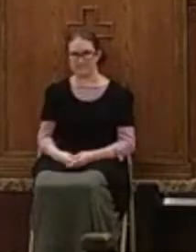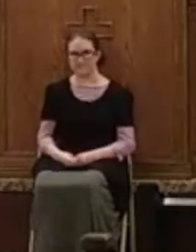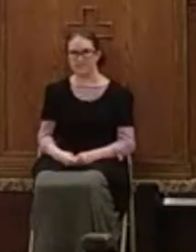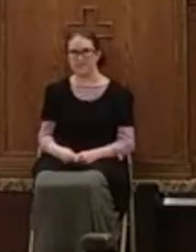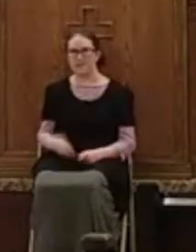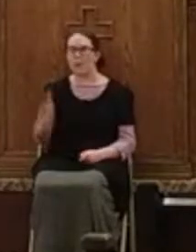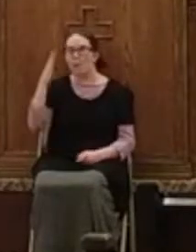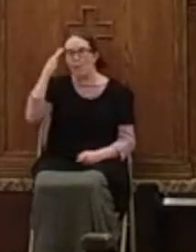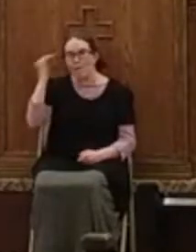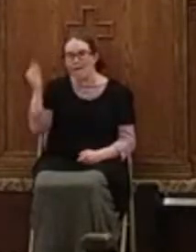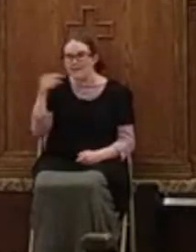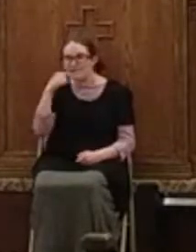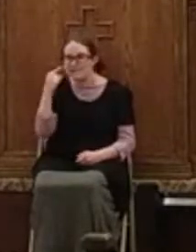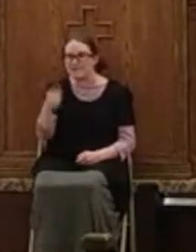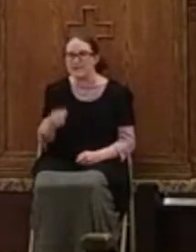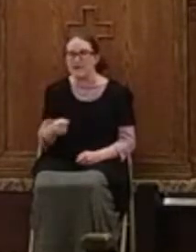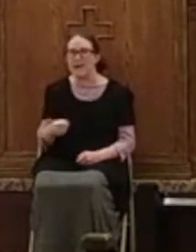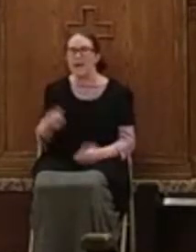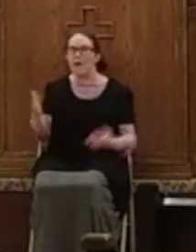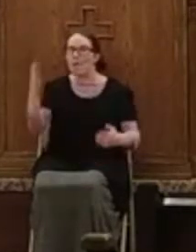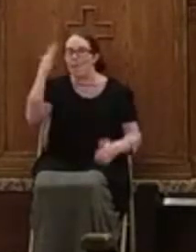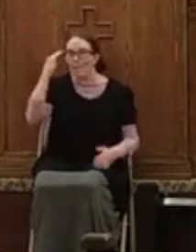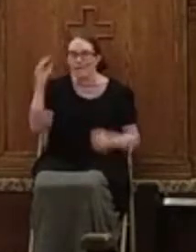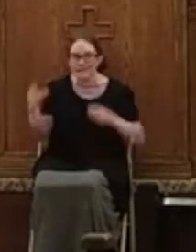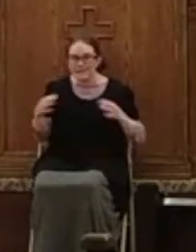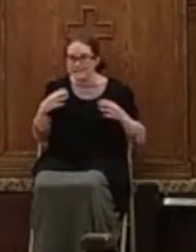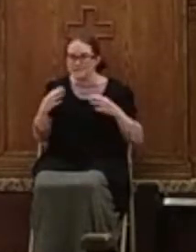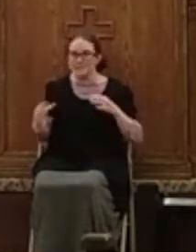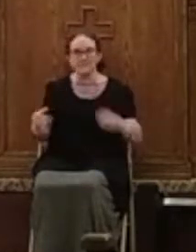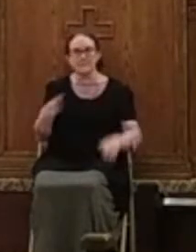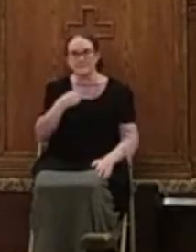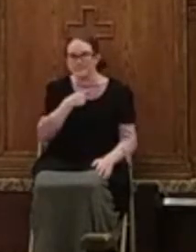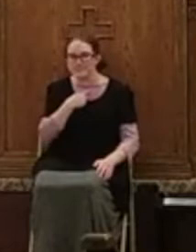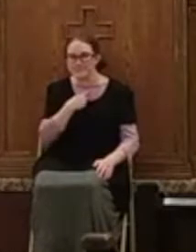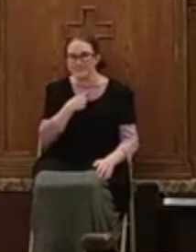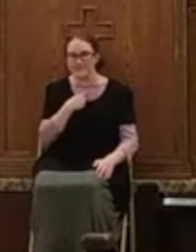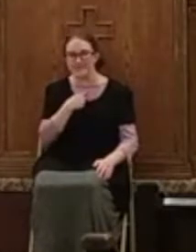Why did you say that? What are you doing to me?